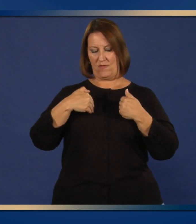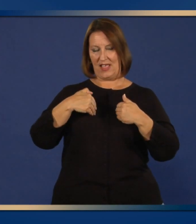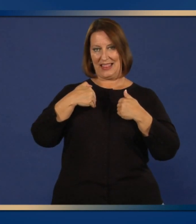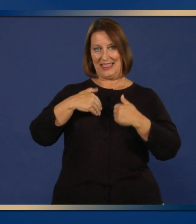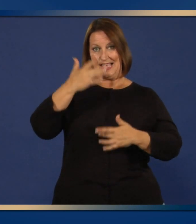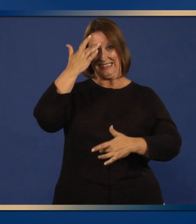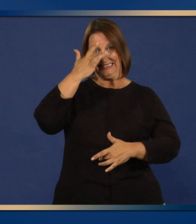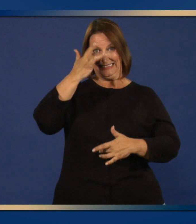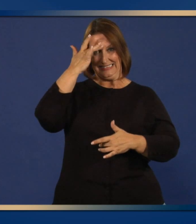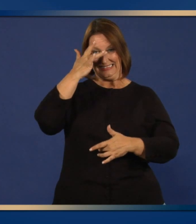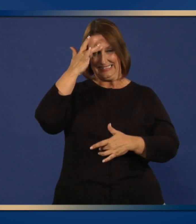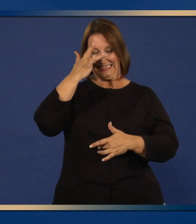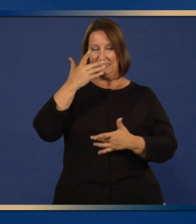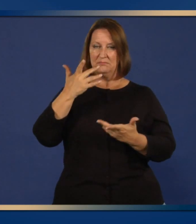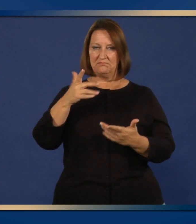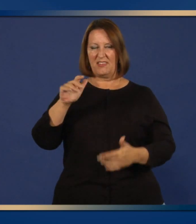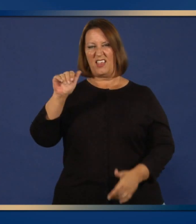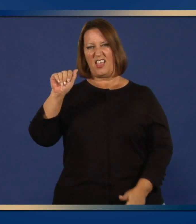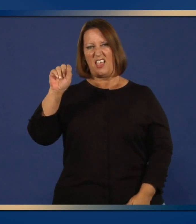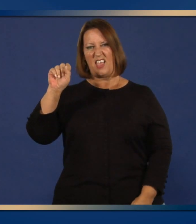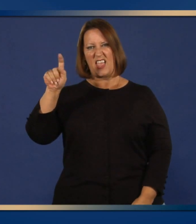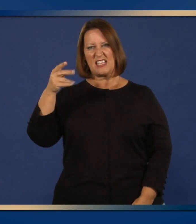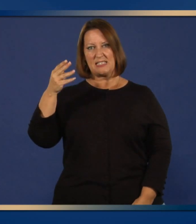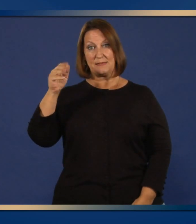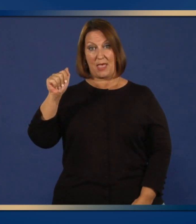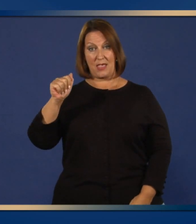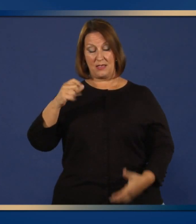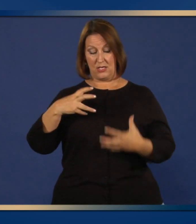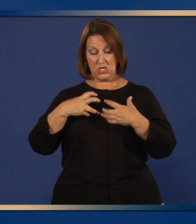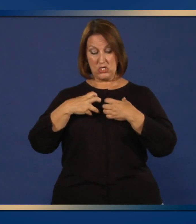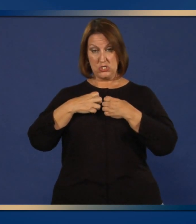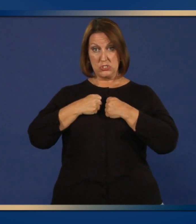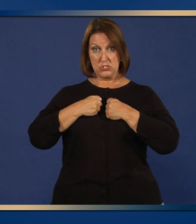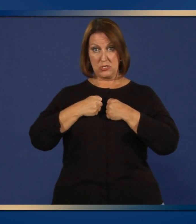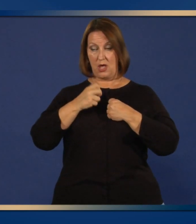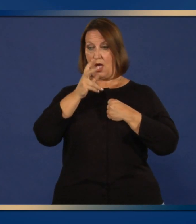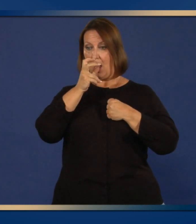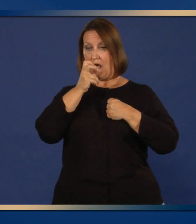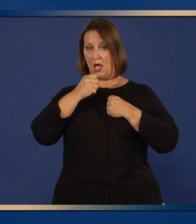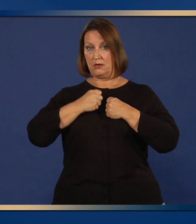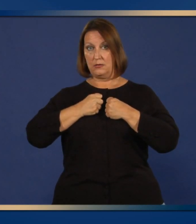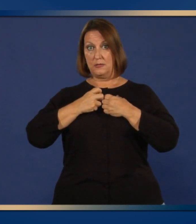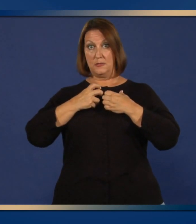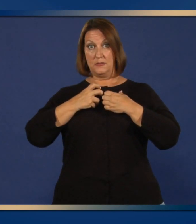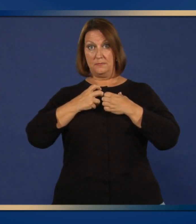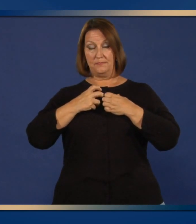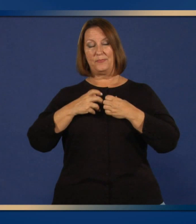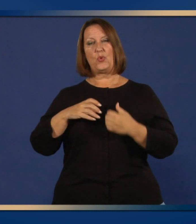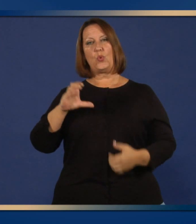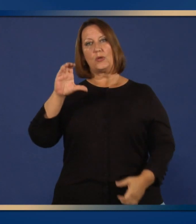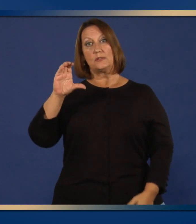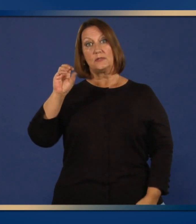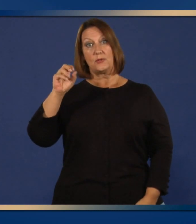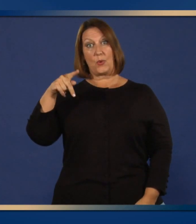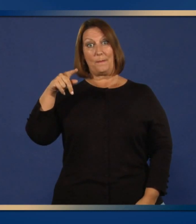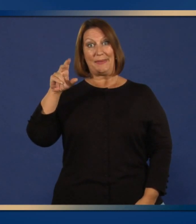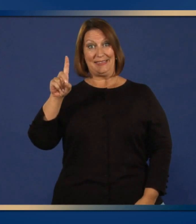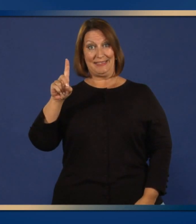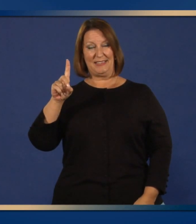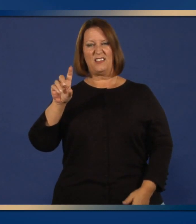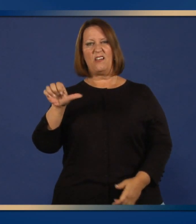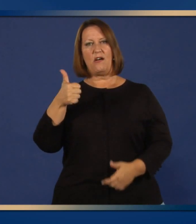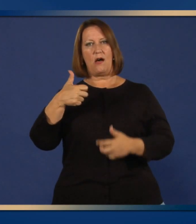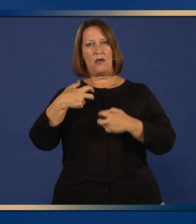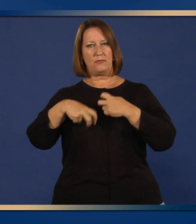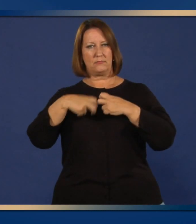Zenamavir is not recommended for people with chronic lung disease such as asthma or